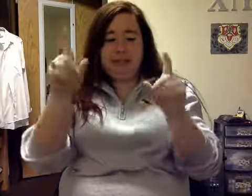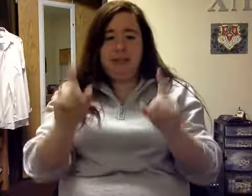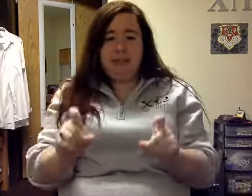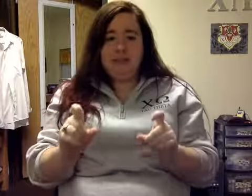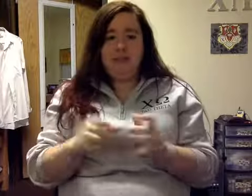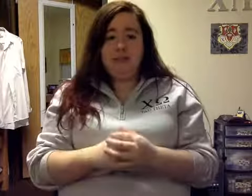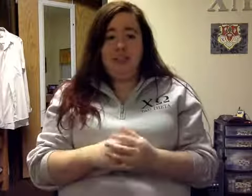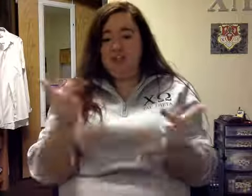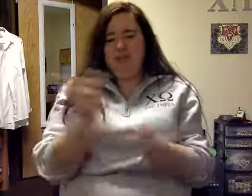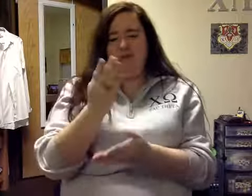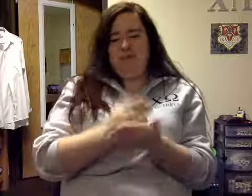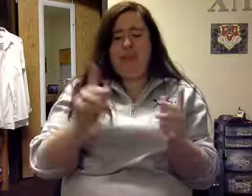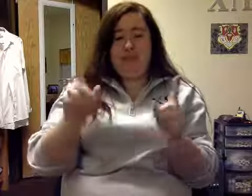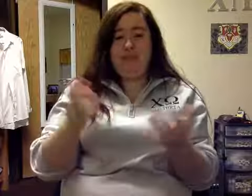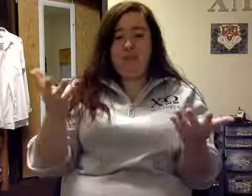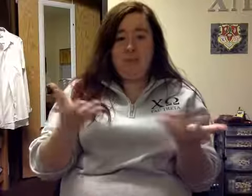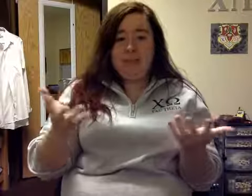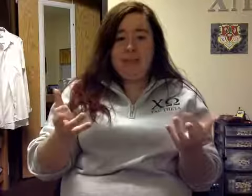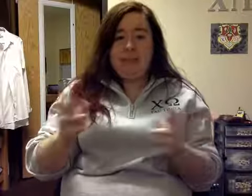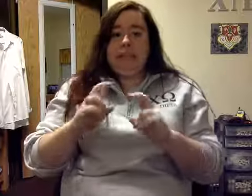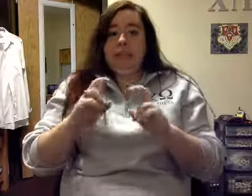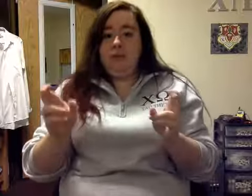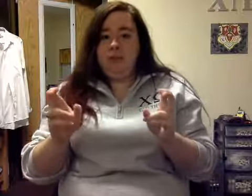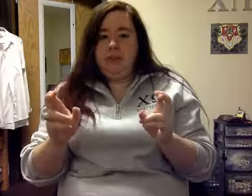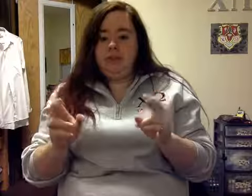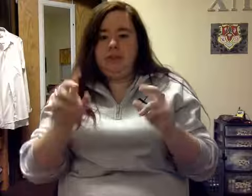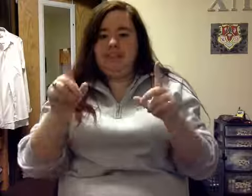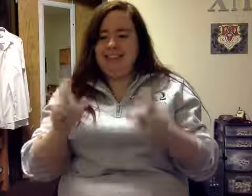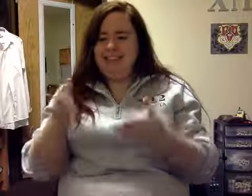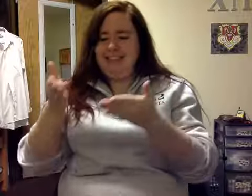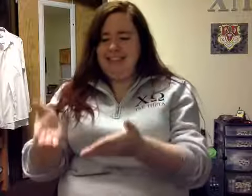worst part of it is getting ready for it. The tests themselves are a piece of cake.